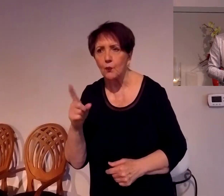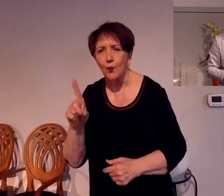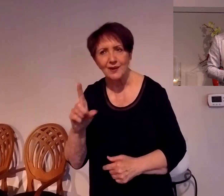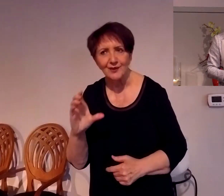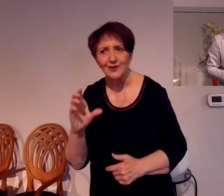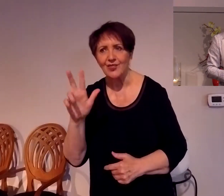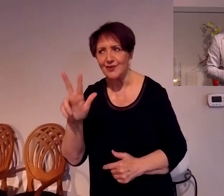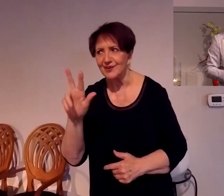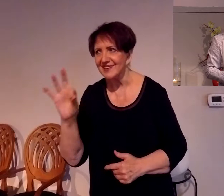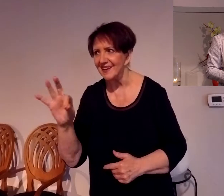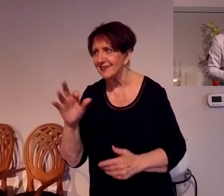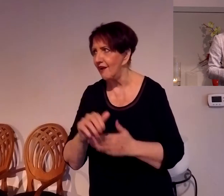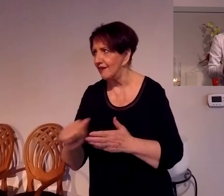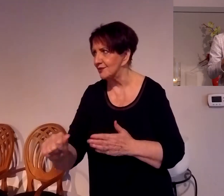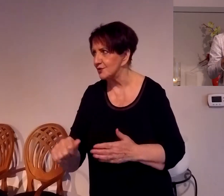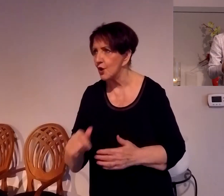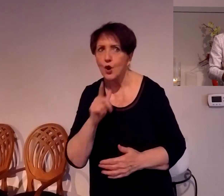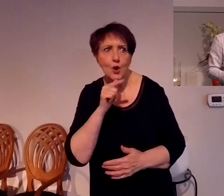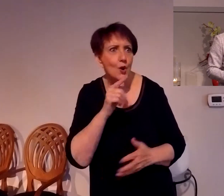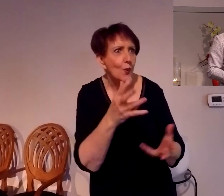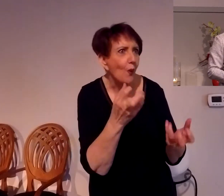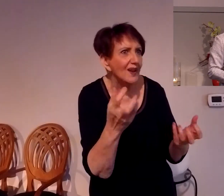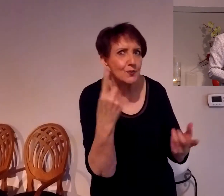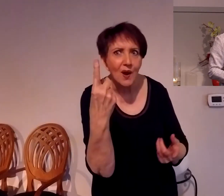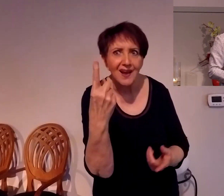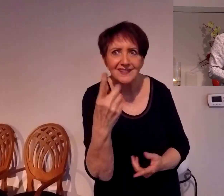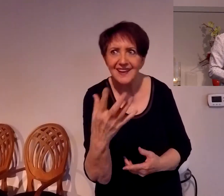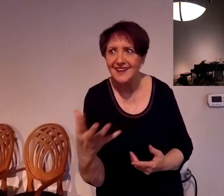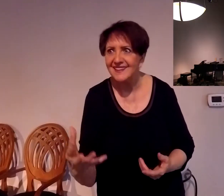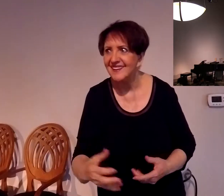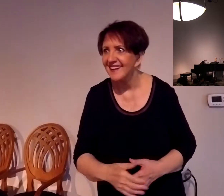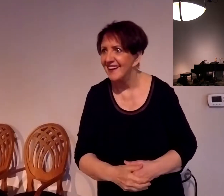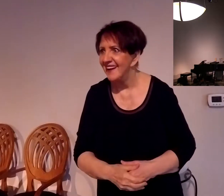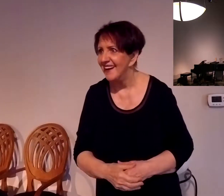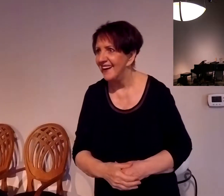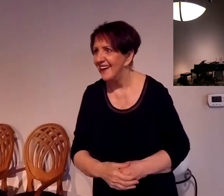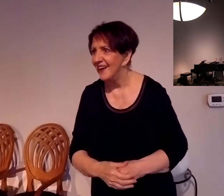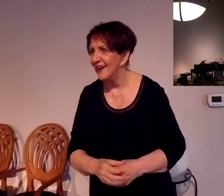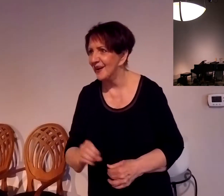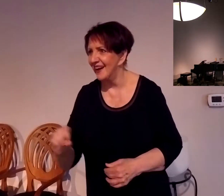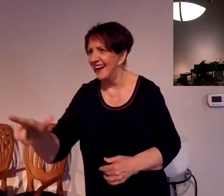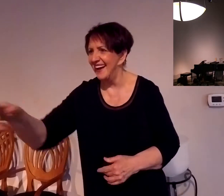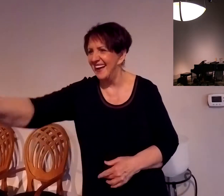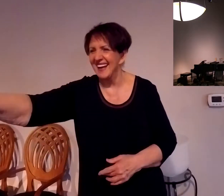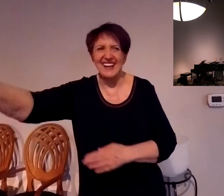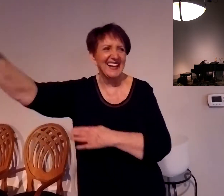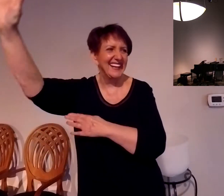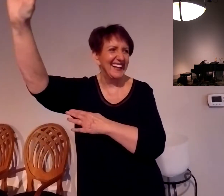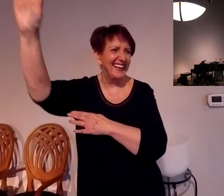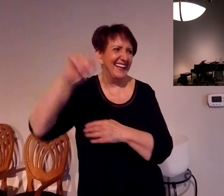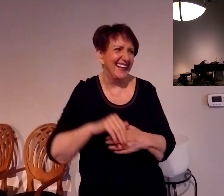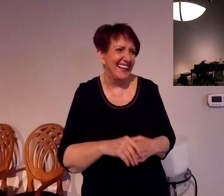$139. Who wants a super series when it comes out?